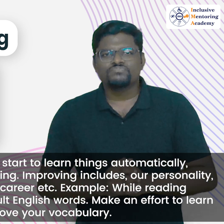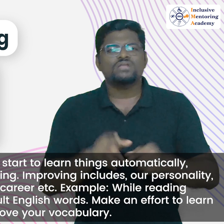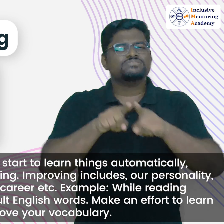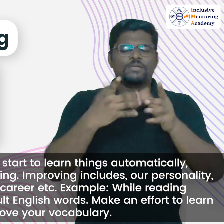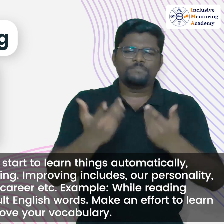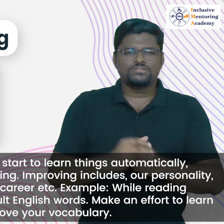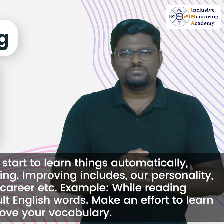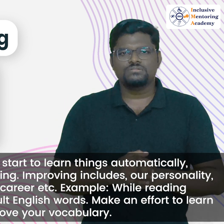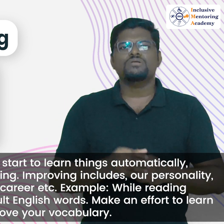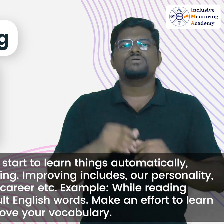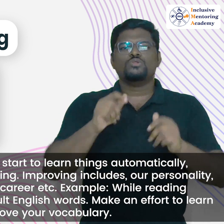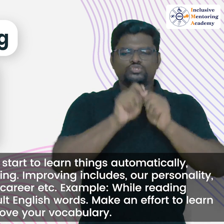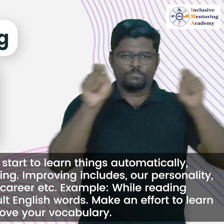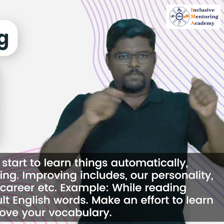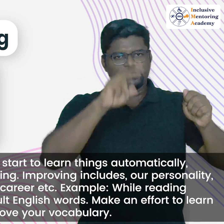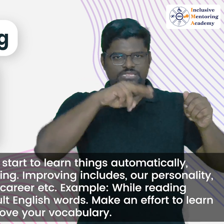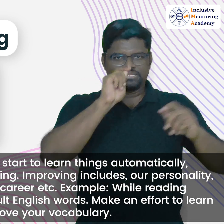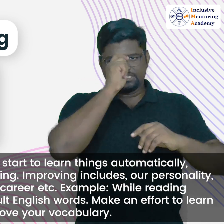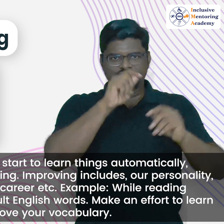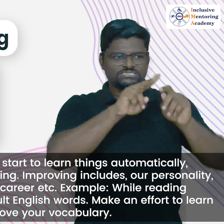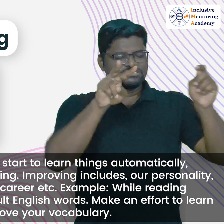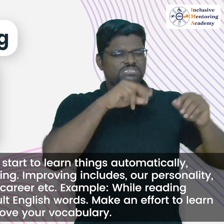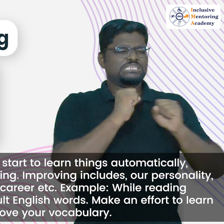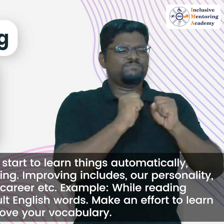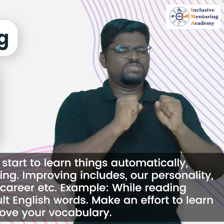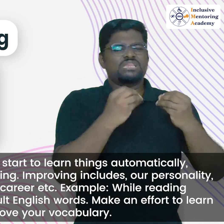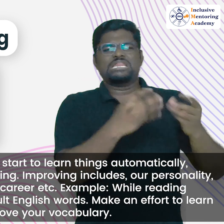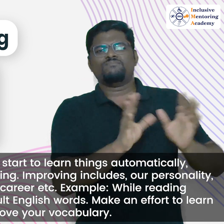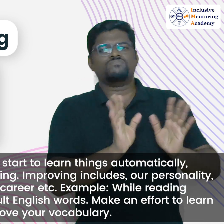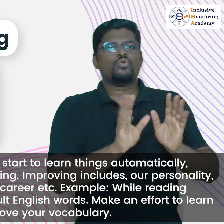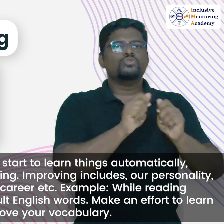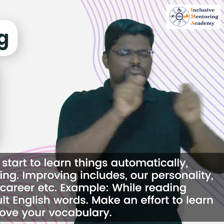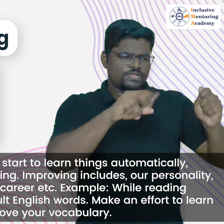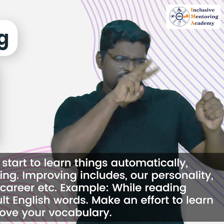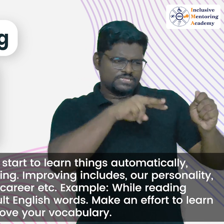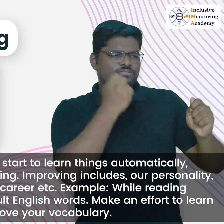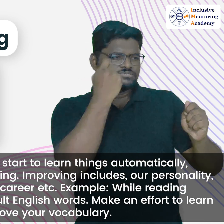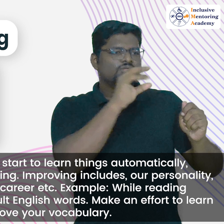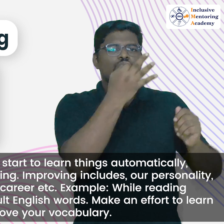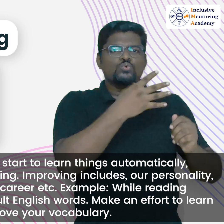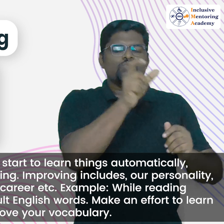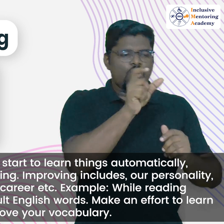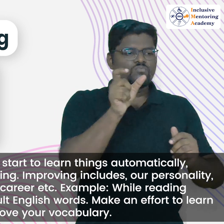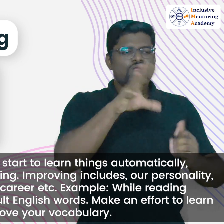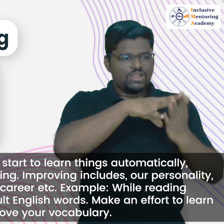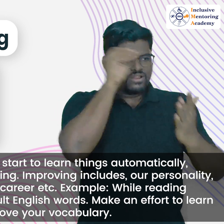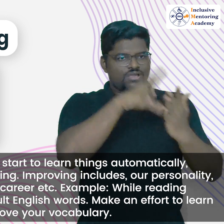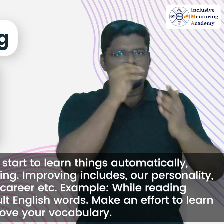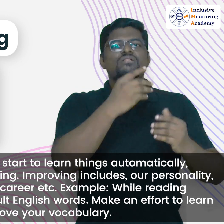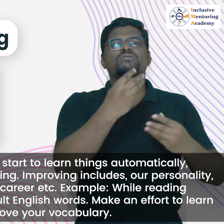etc. Example. While reading a newspaper, don't ignore difficult English words. Make an